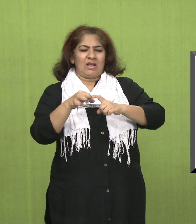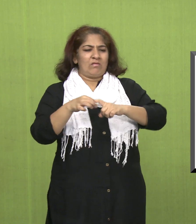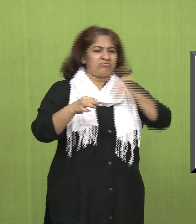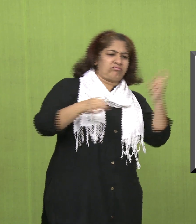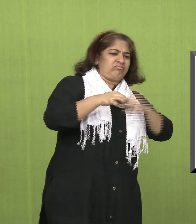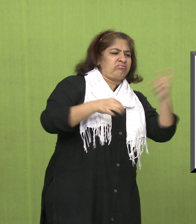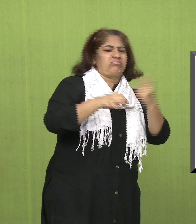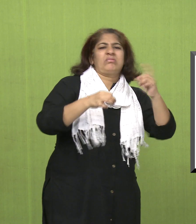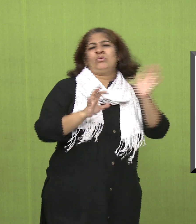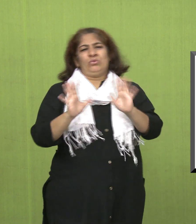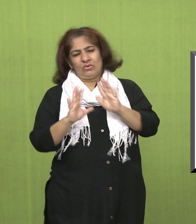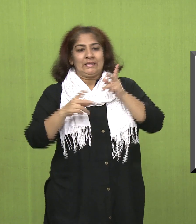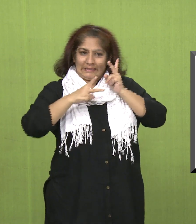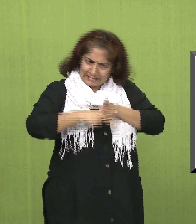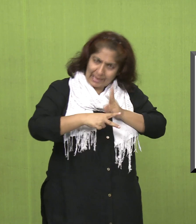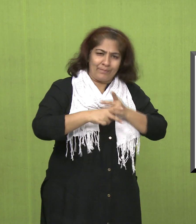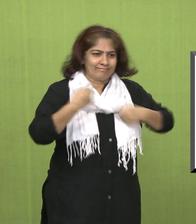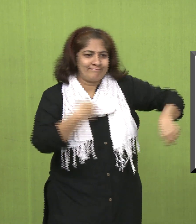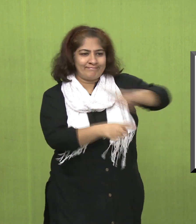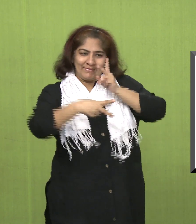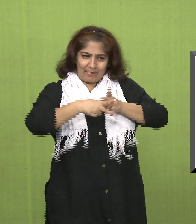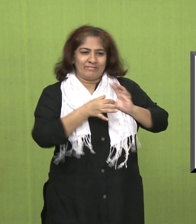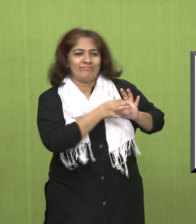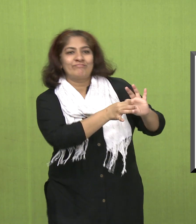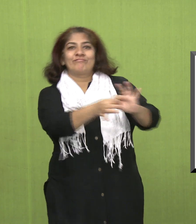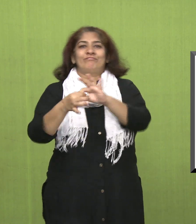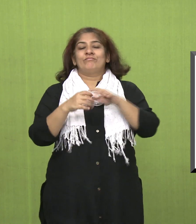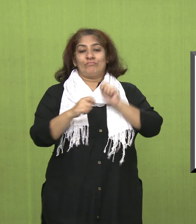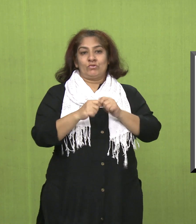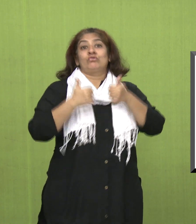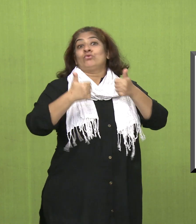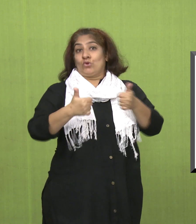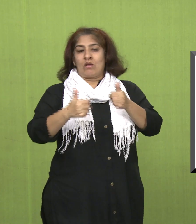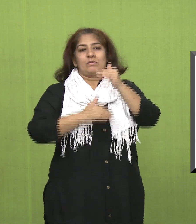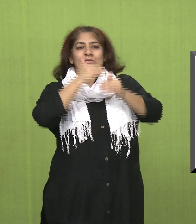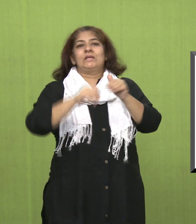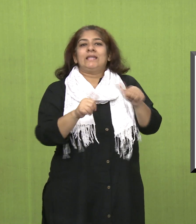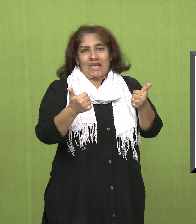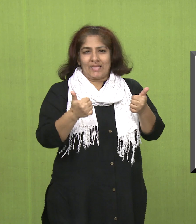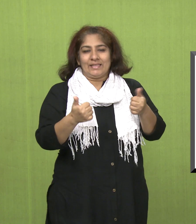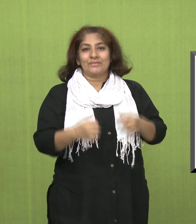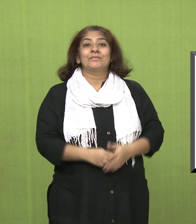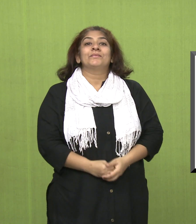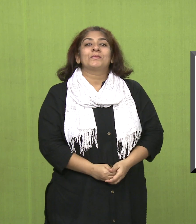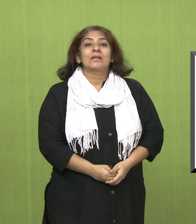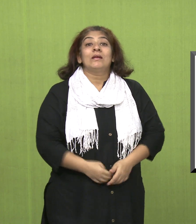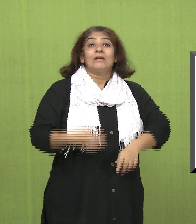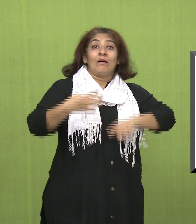us, they give a good turnover. The staff turnover is good and the recruitment is